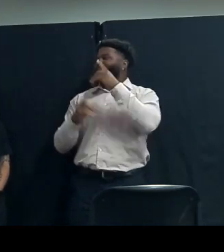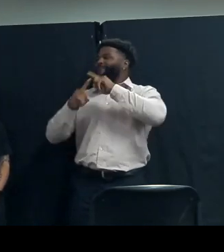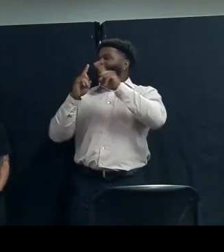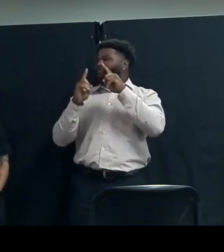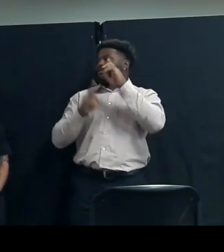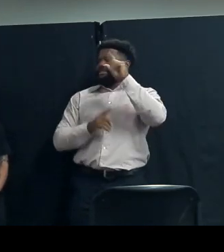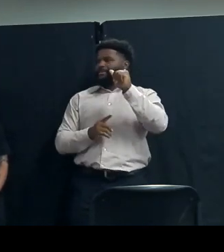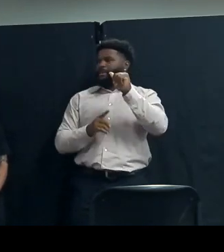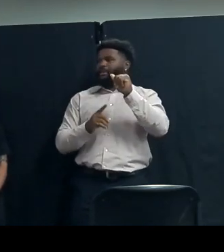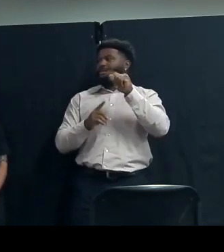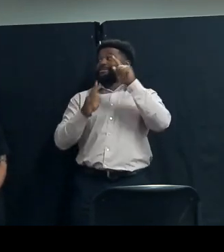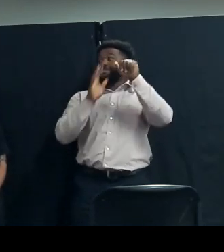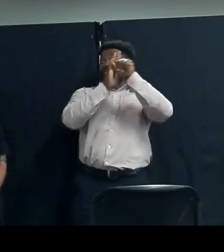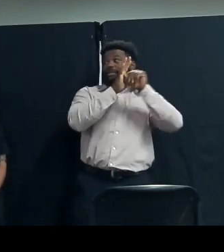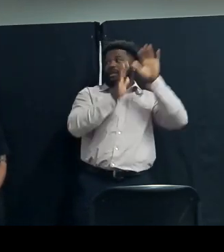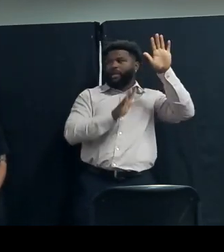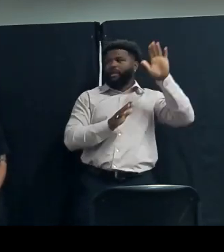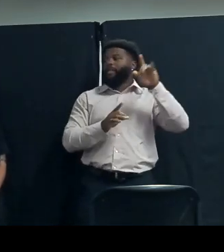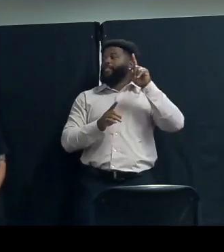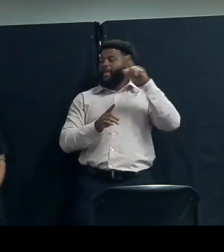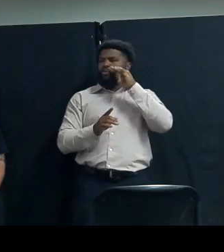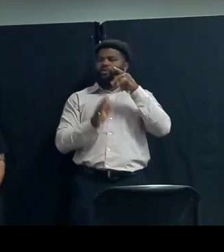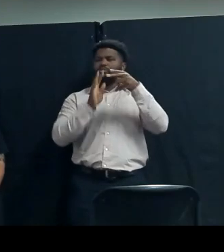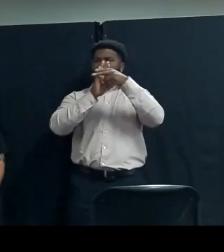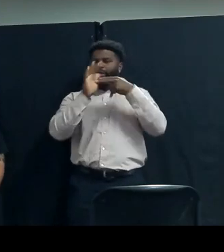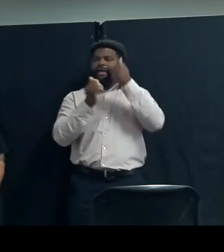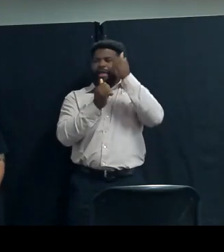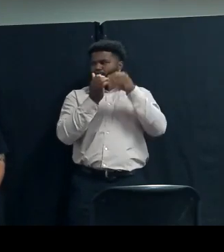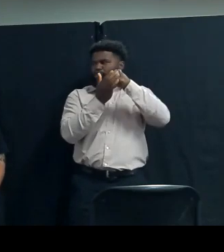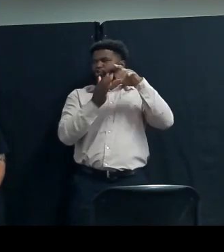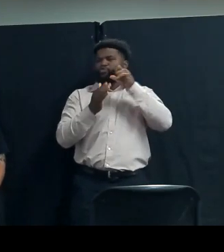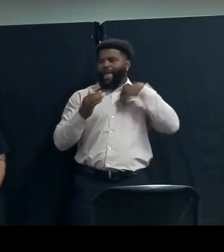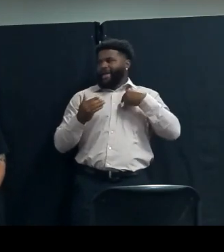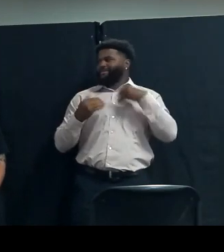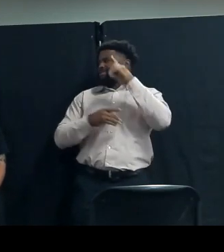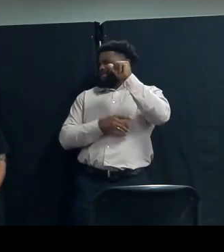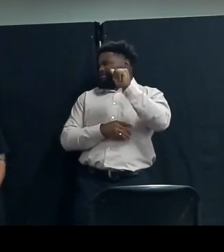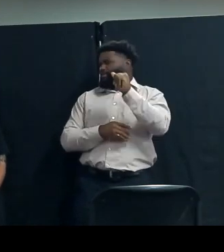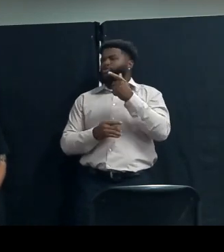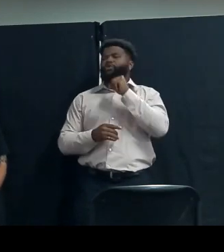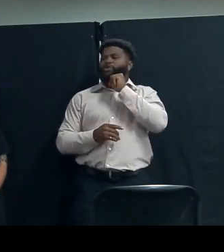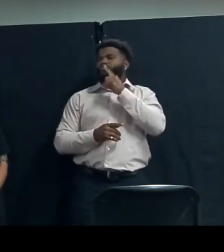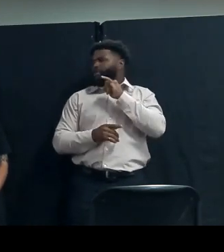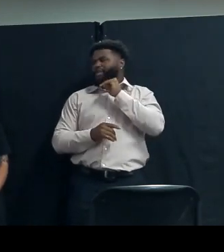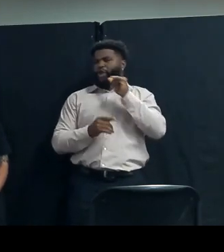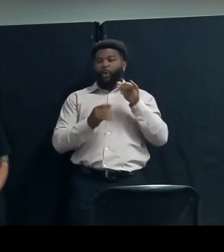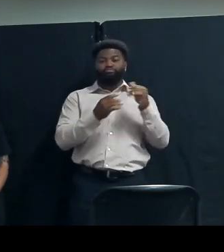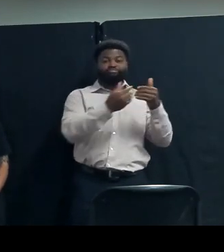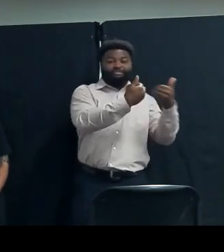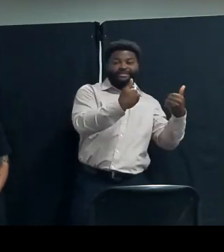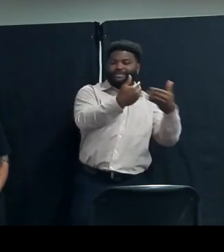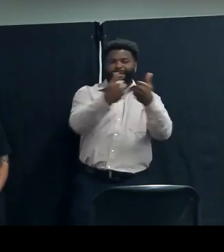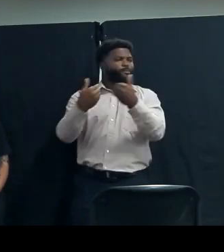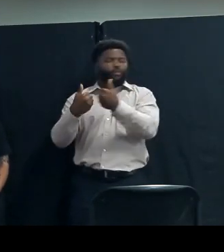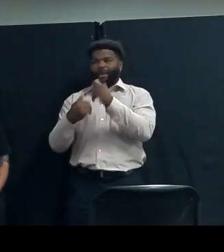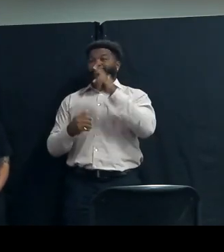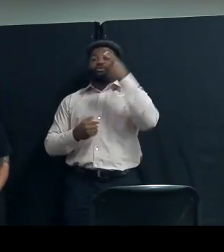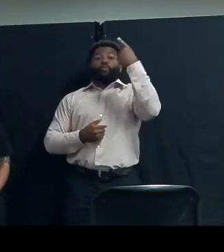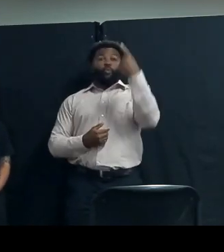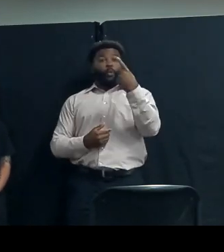They report every student with a disability. So they don't separate it out as